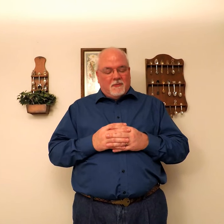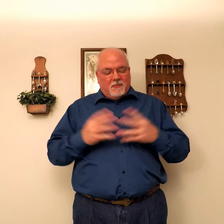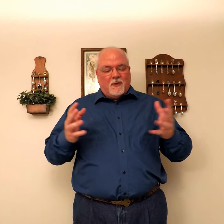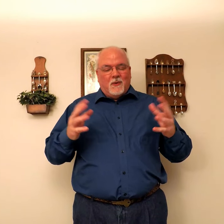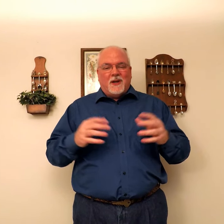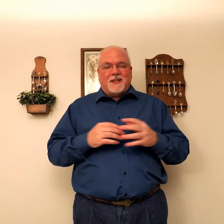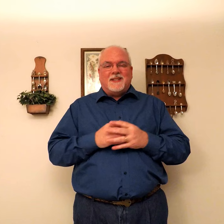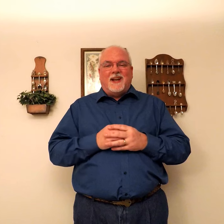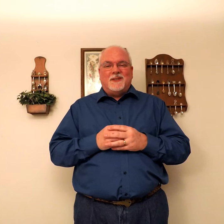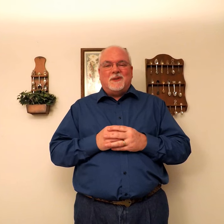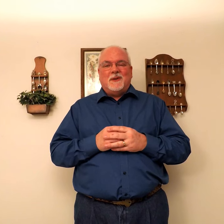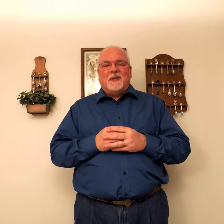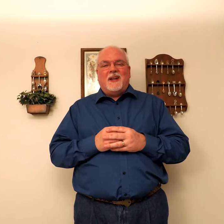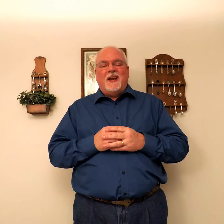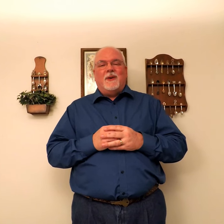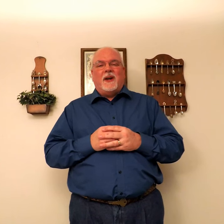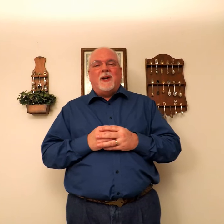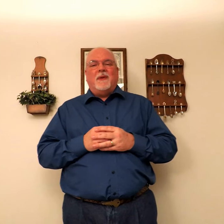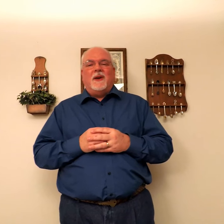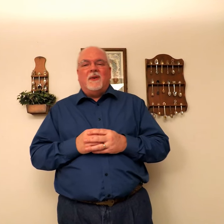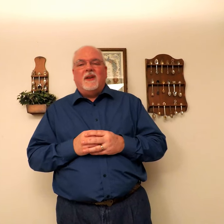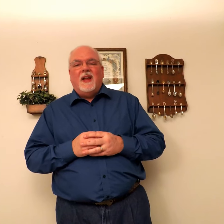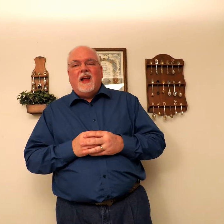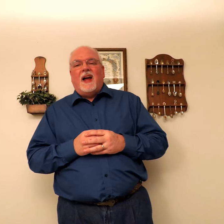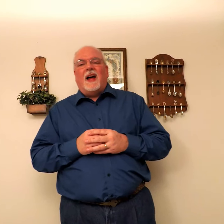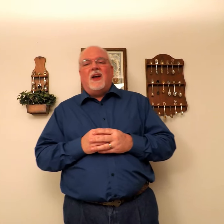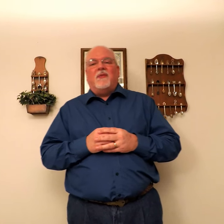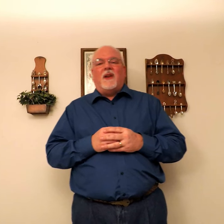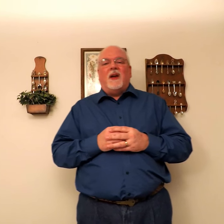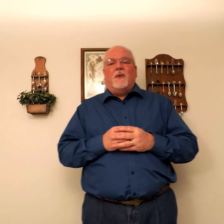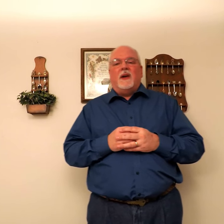but we'll get the signs through. Anyway, here we go. I'll Fly Away.